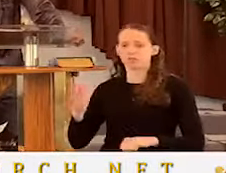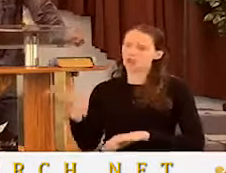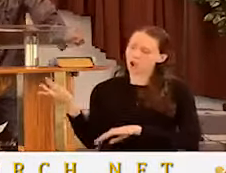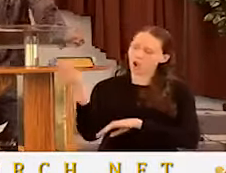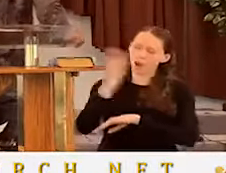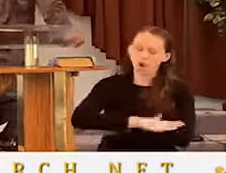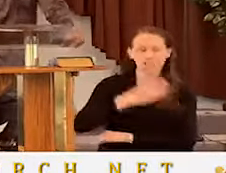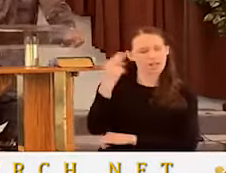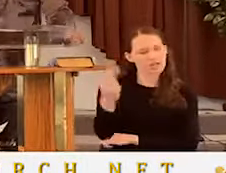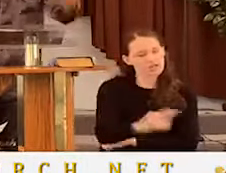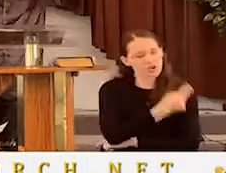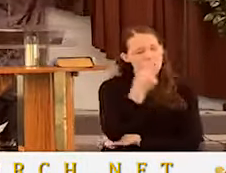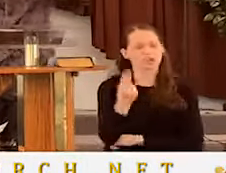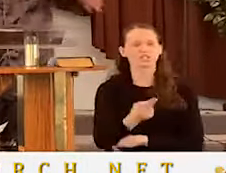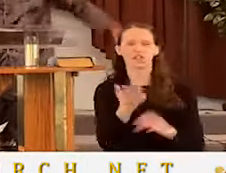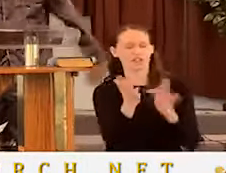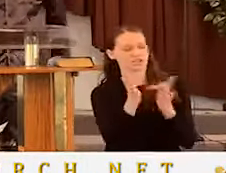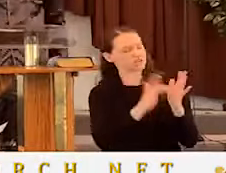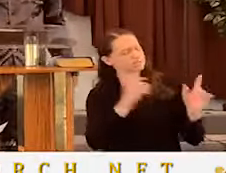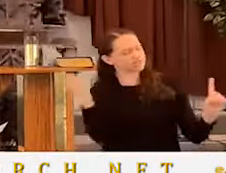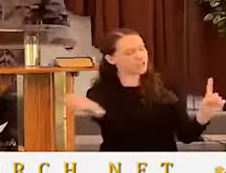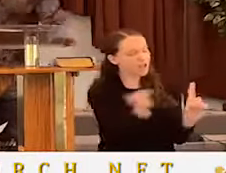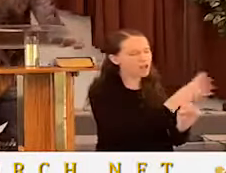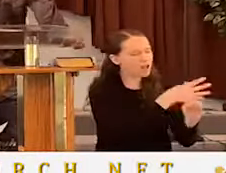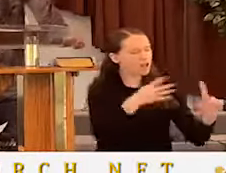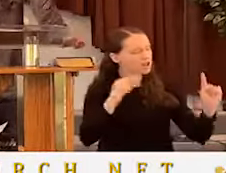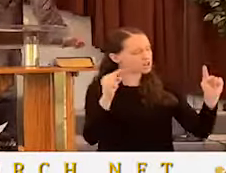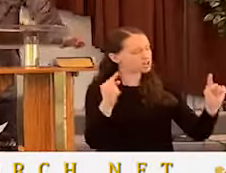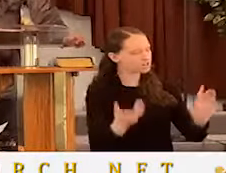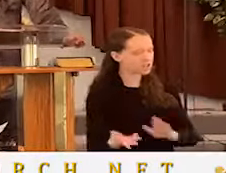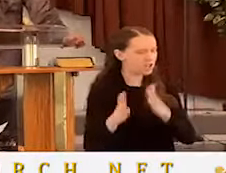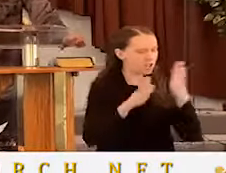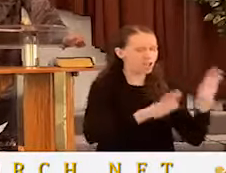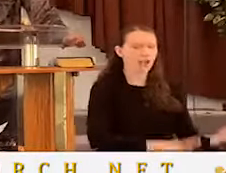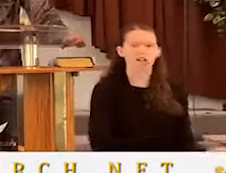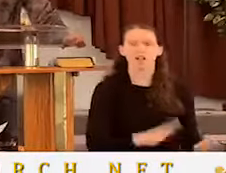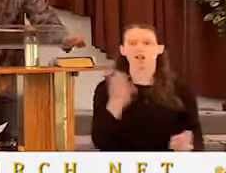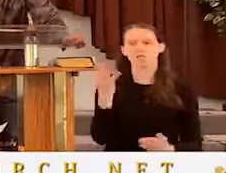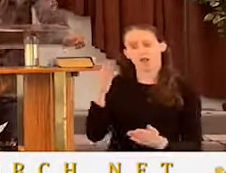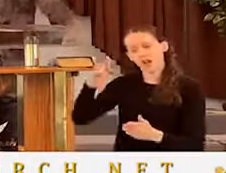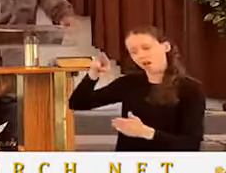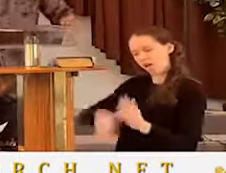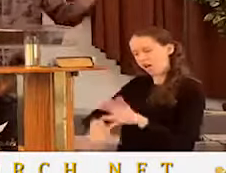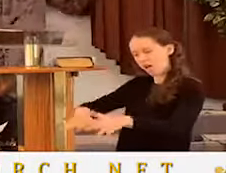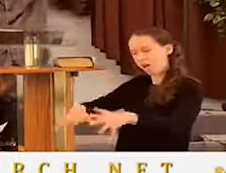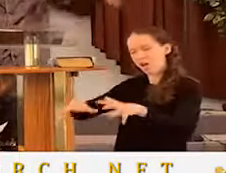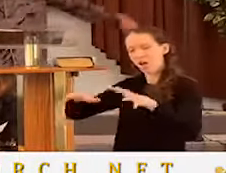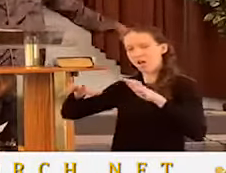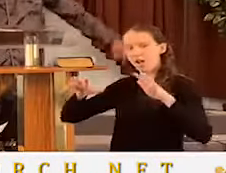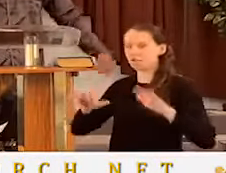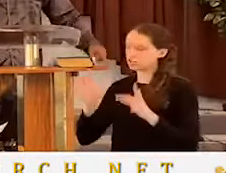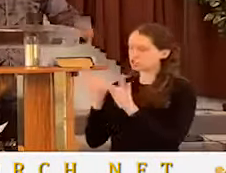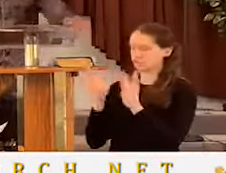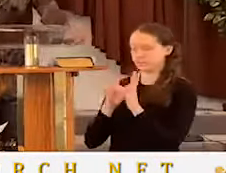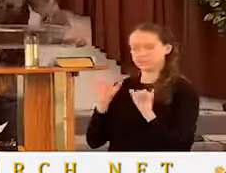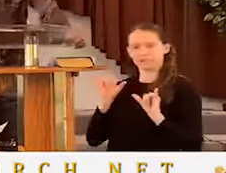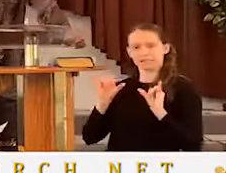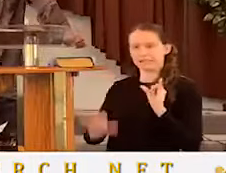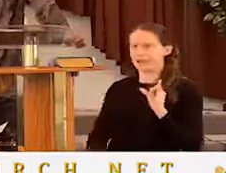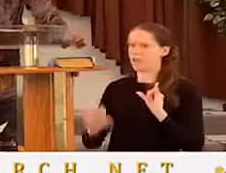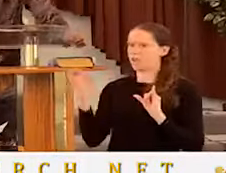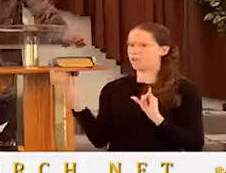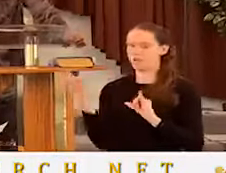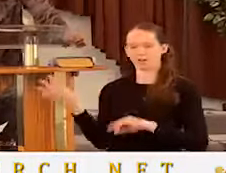day Thursday. He ain't put him in a bar or two on Friday. And he stayed